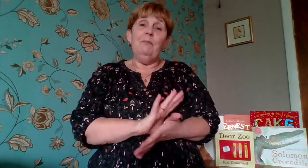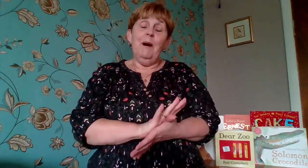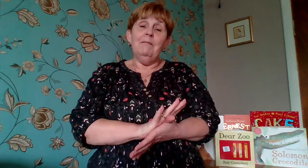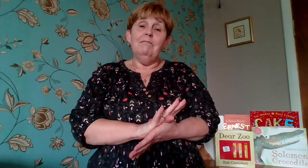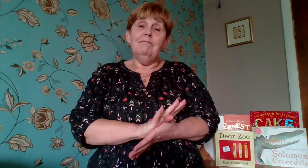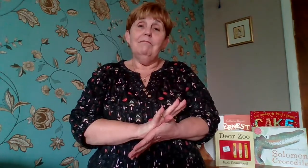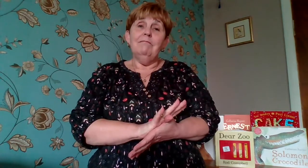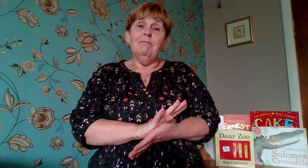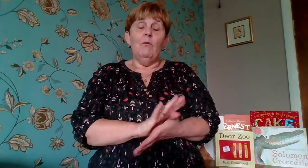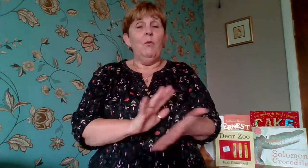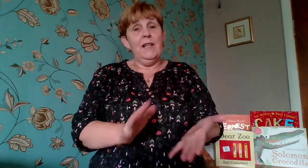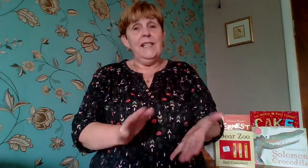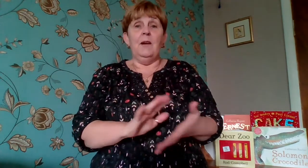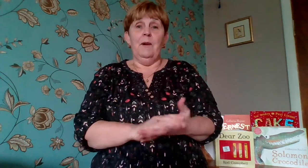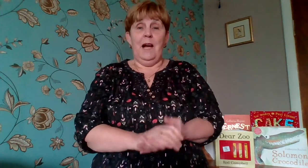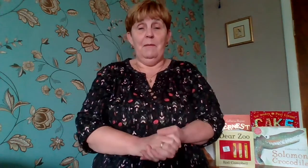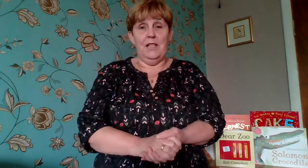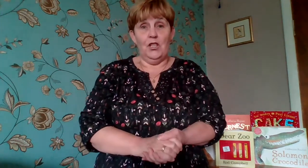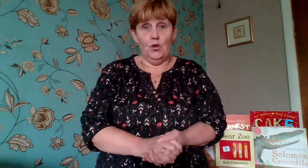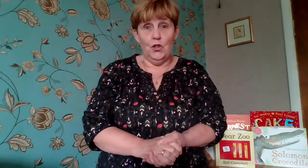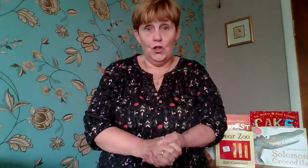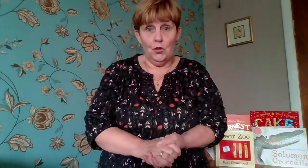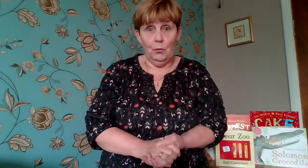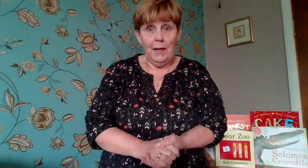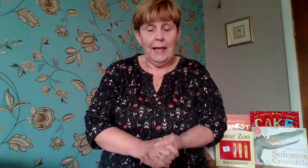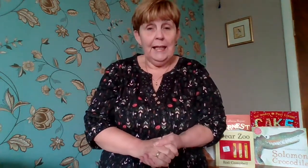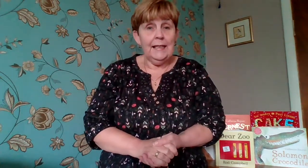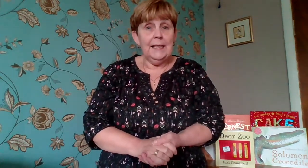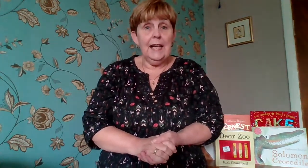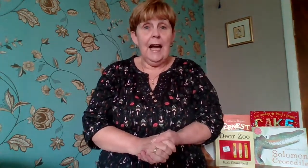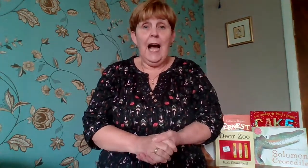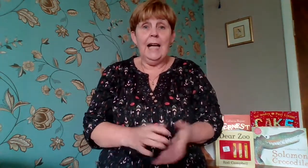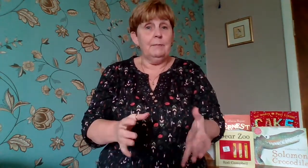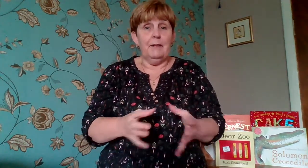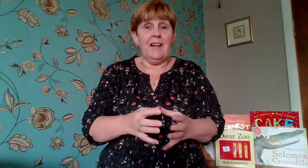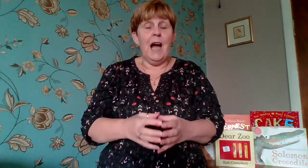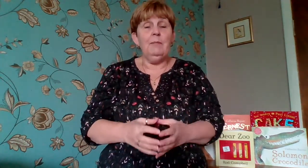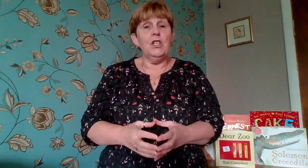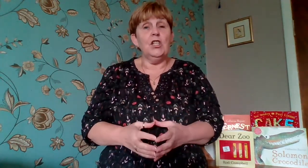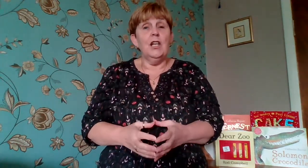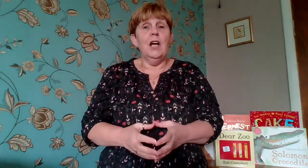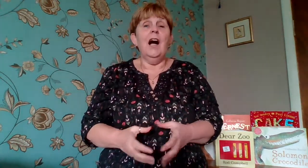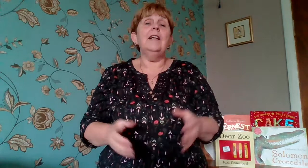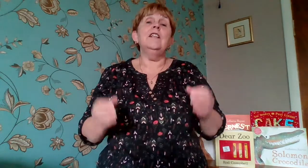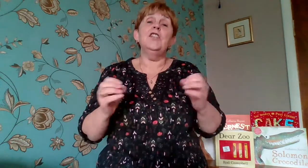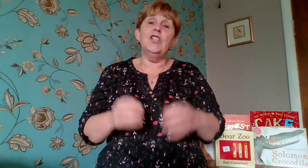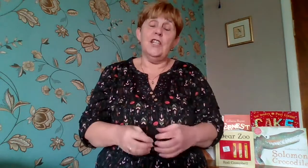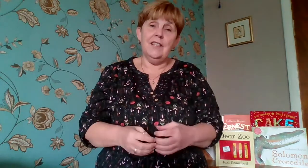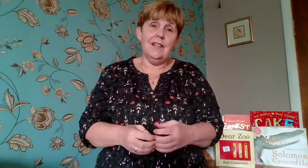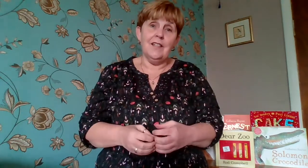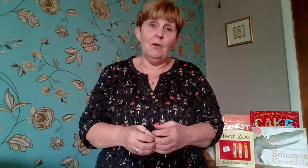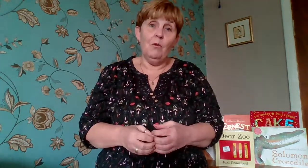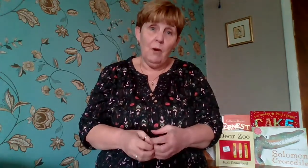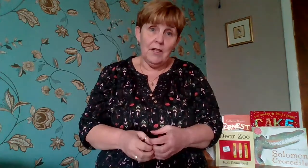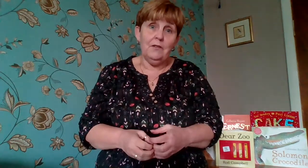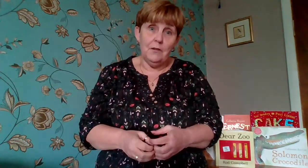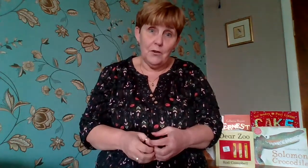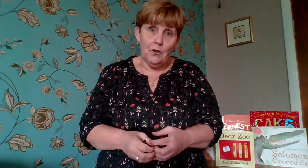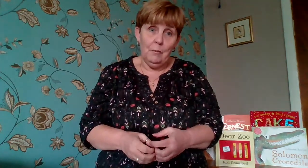but one time when I made stone soup, he said, I had a bit of cabbage and it just turned a wonderful soup